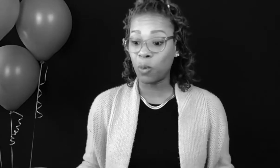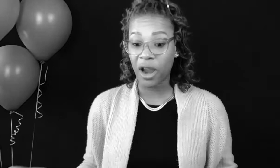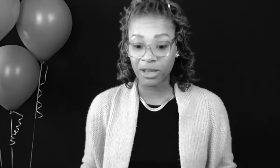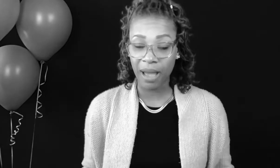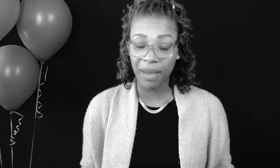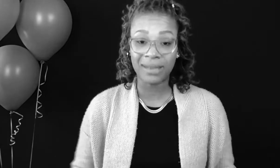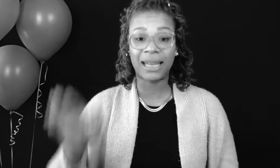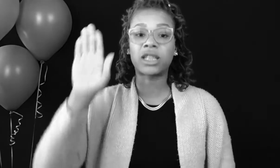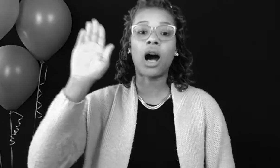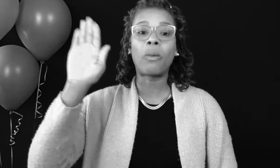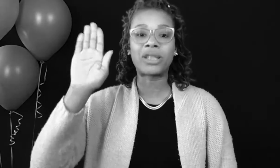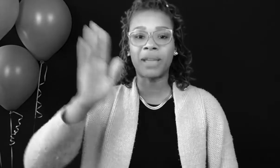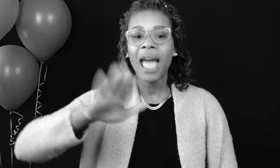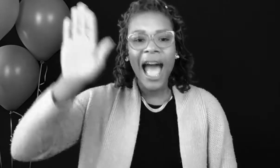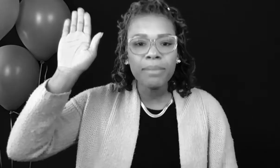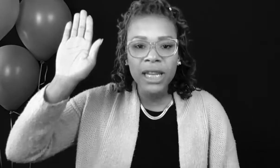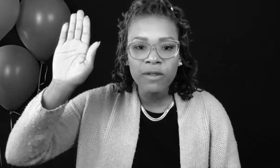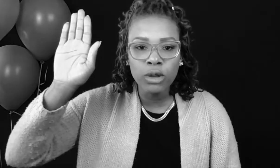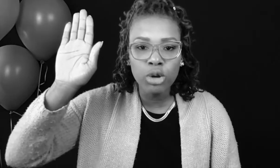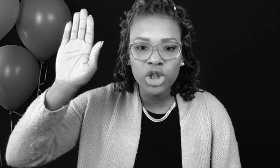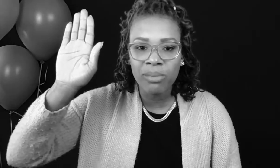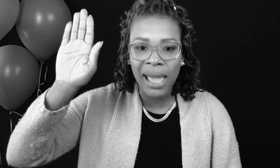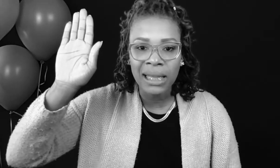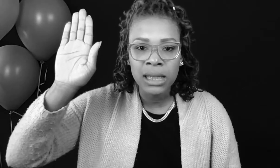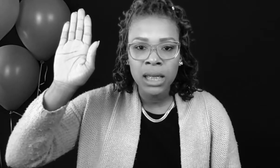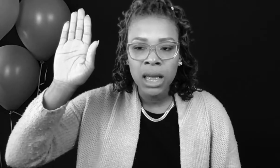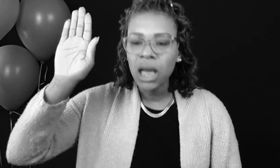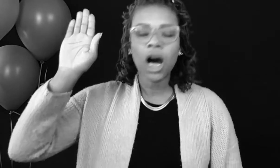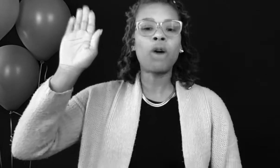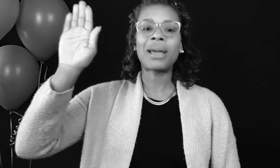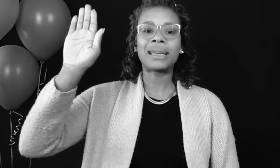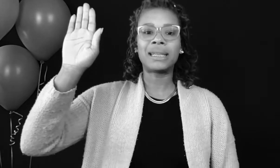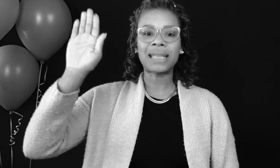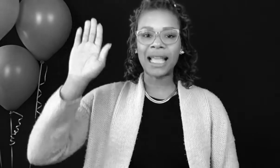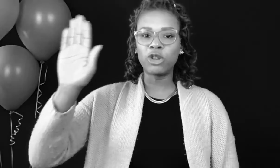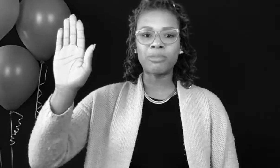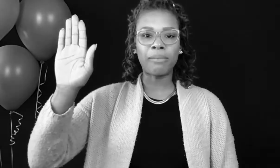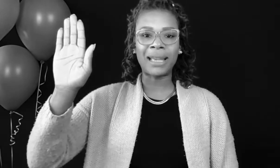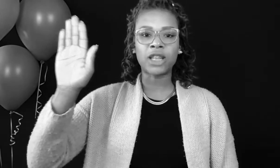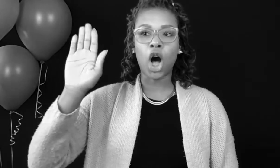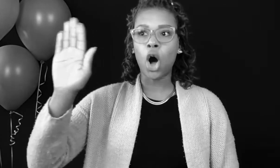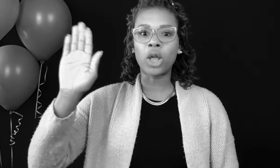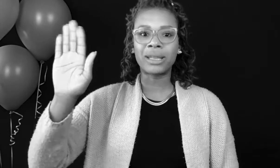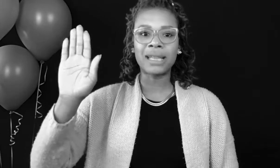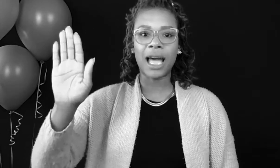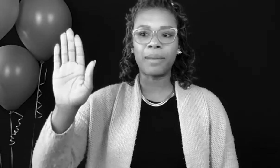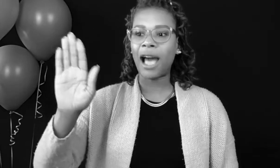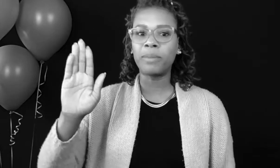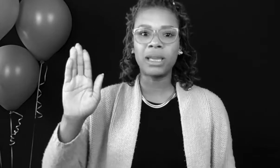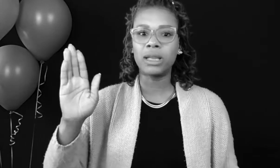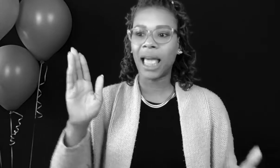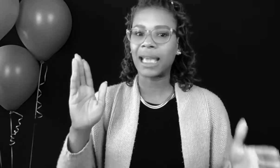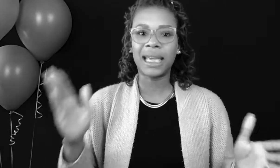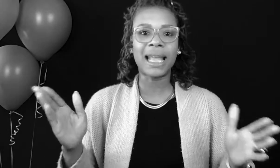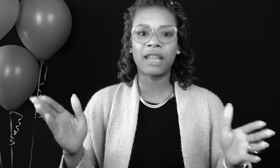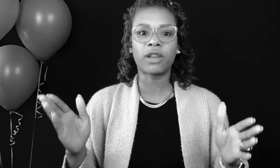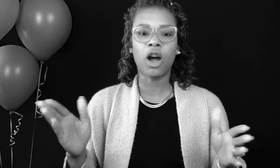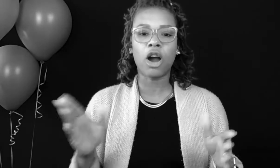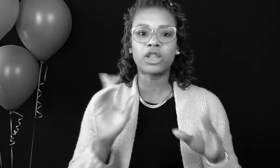is my mask? That is always me. How many of you lose your mask? Oh my goodness, I lose my mask all the time. I'll be like getting out of the car to go